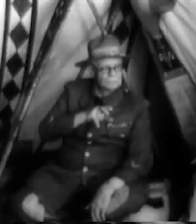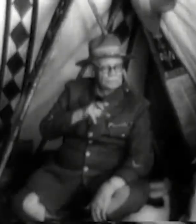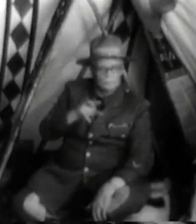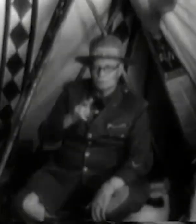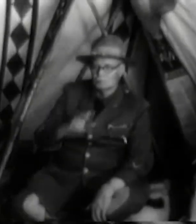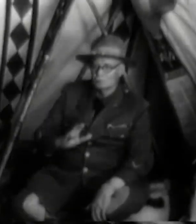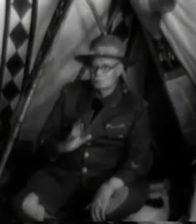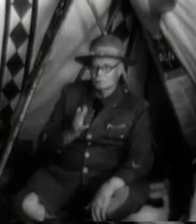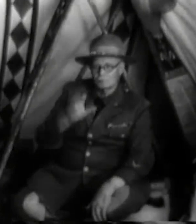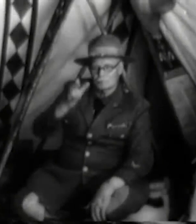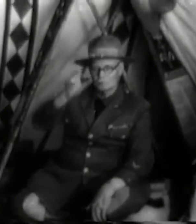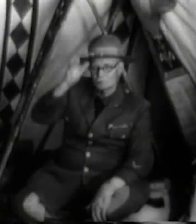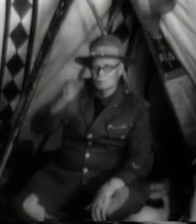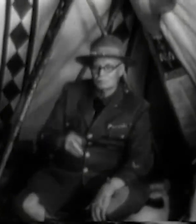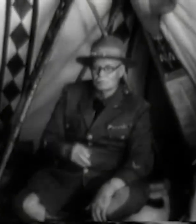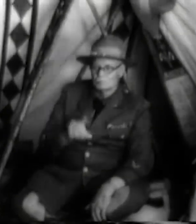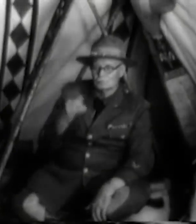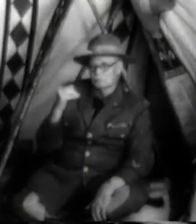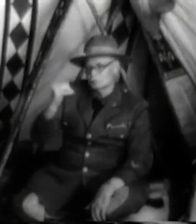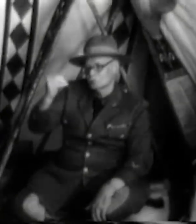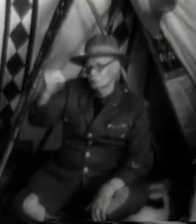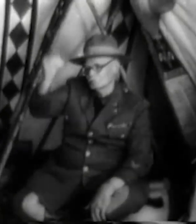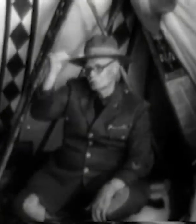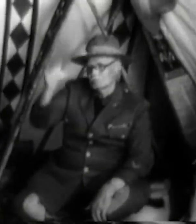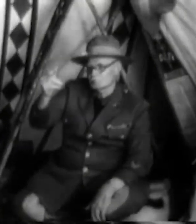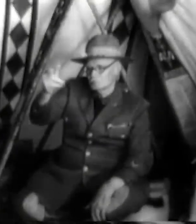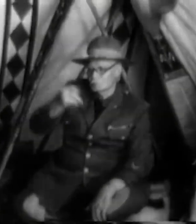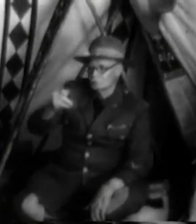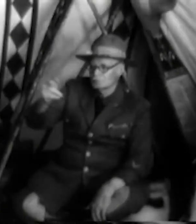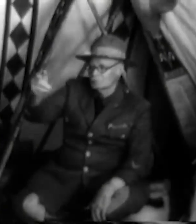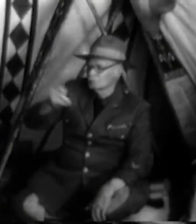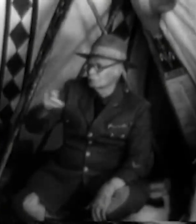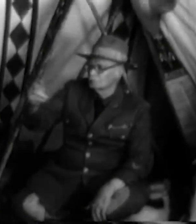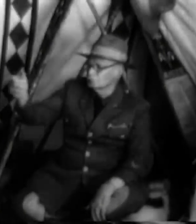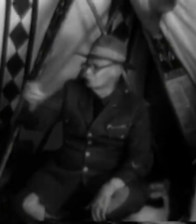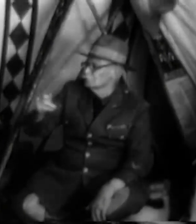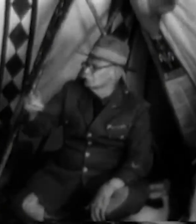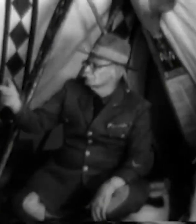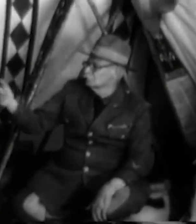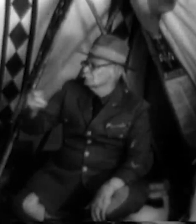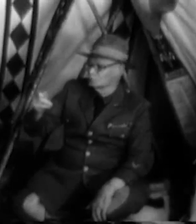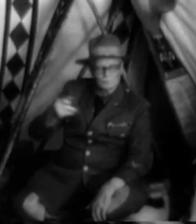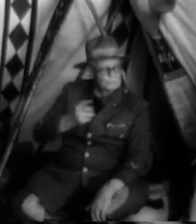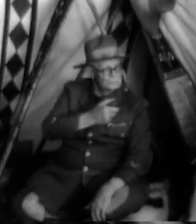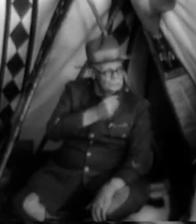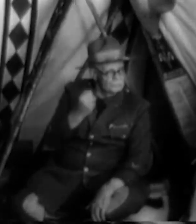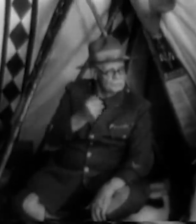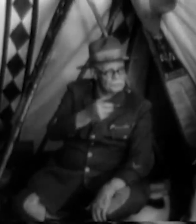have brought you from every direction to sit in this council. I have come myself from very far in the east to